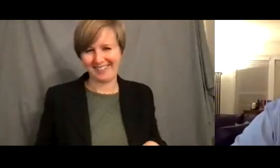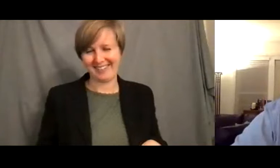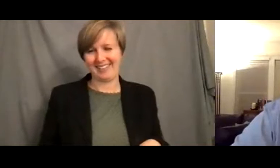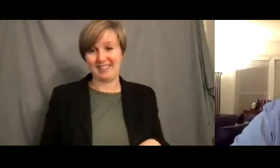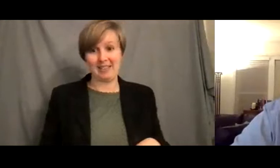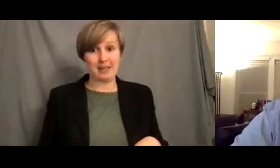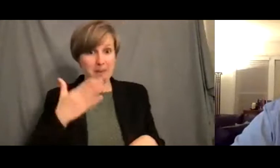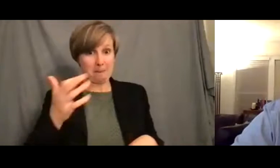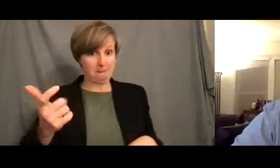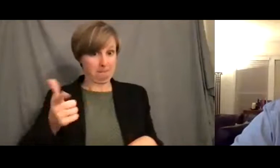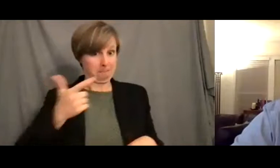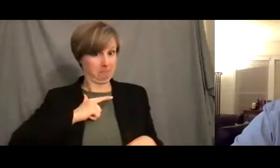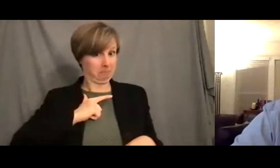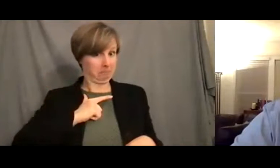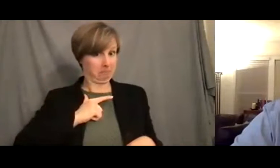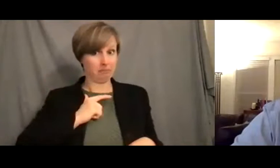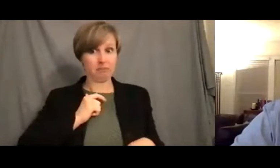Is it back to me?